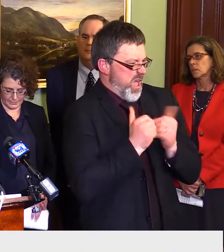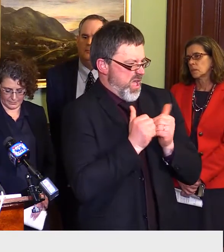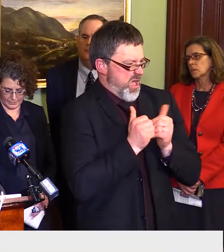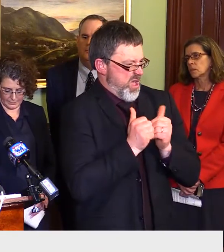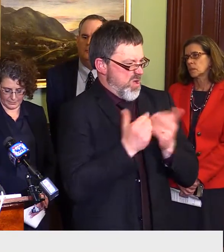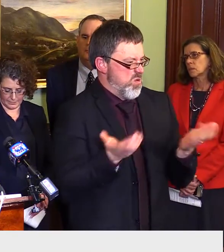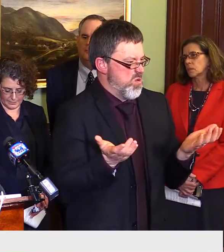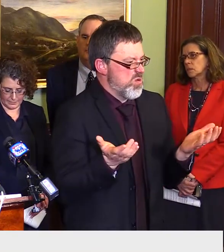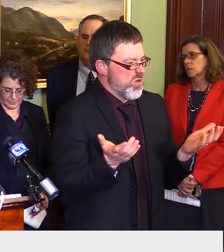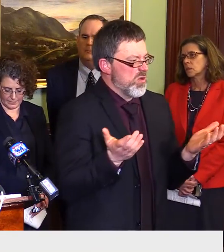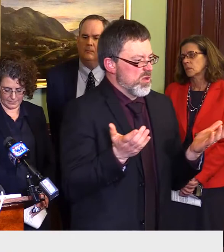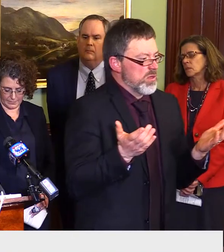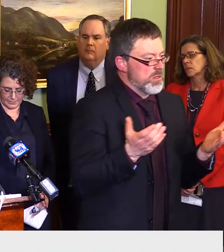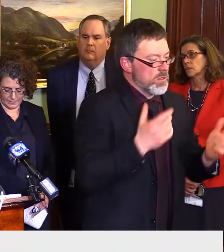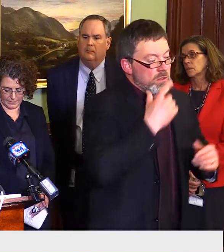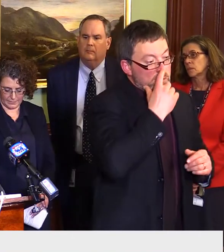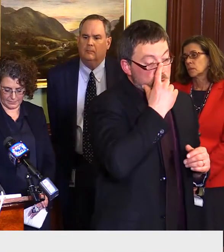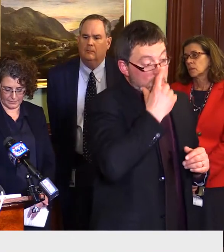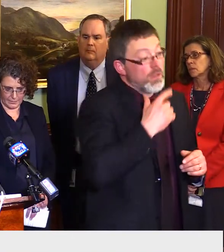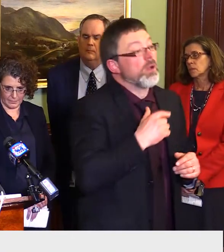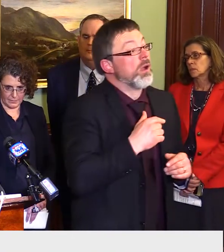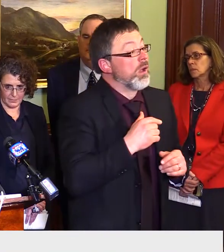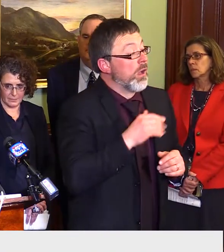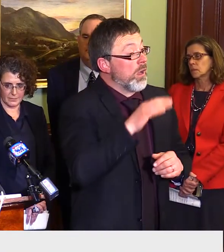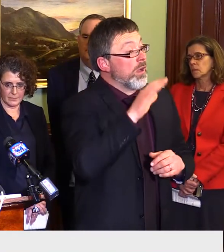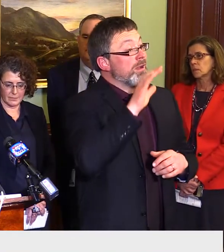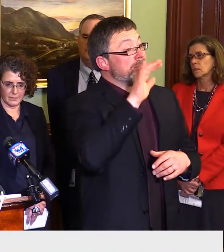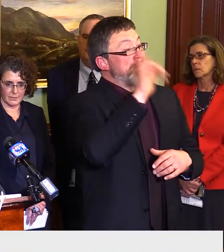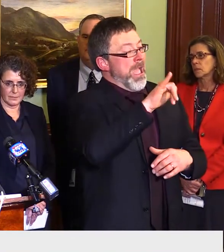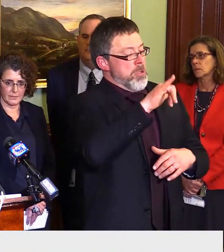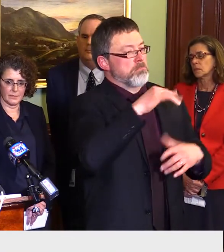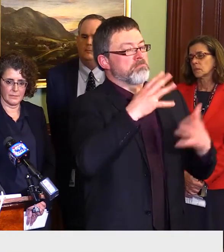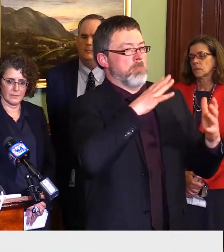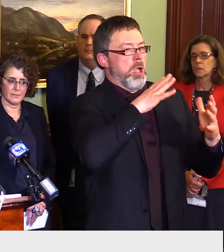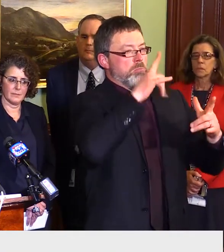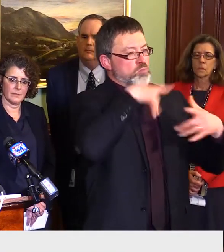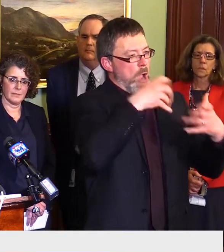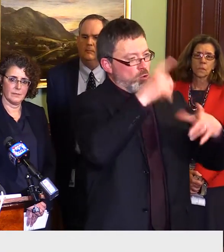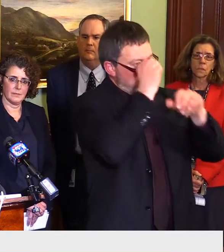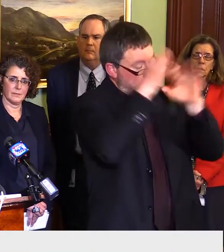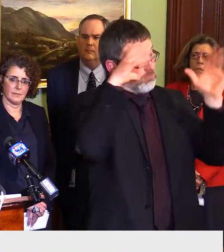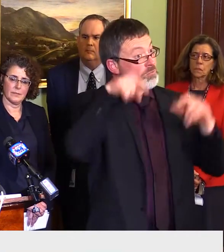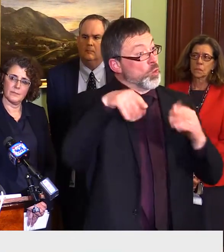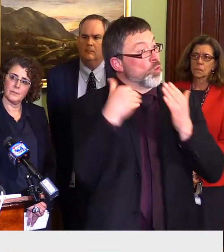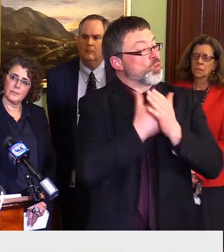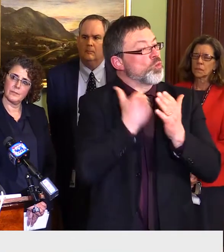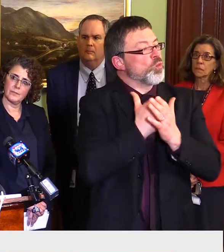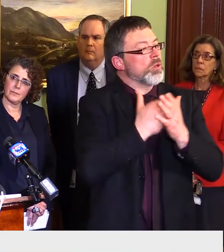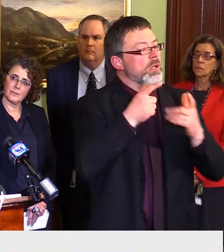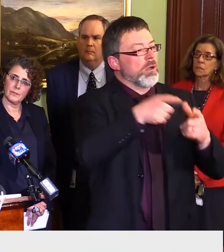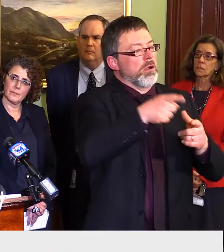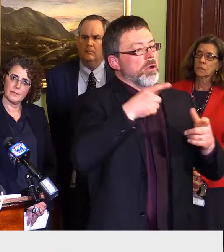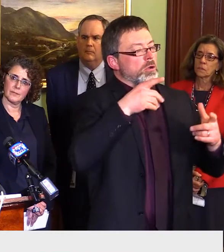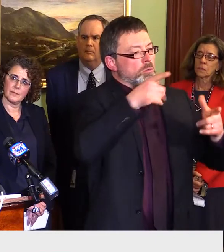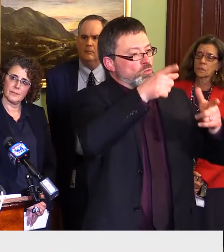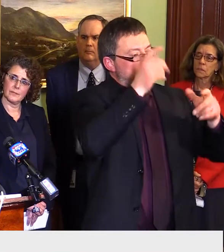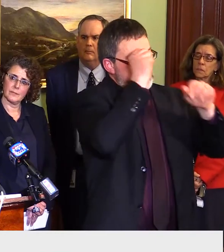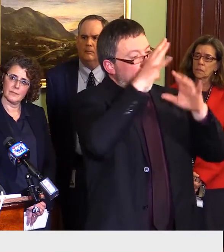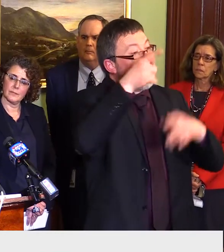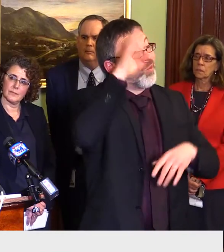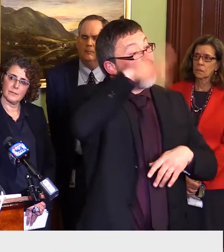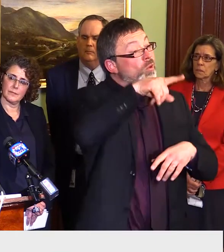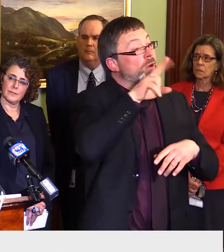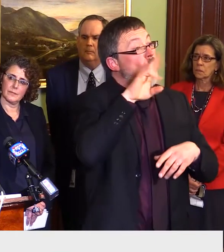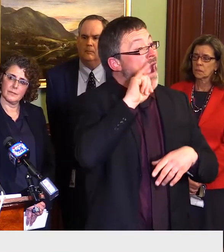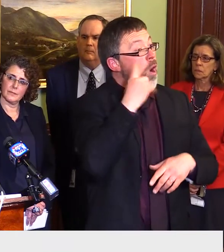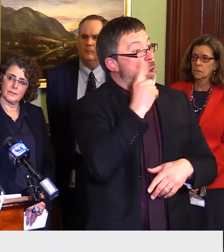and that for that isolation period, they'll be eligible for benefits. That is the biggest piece right now that